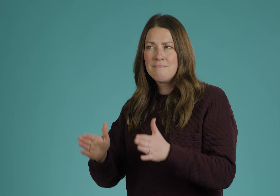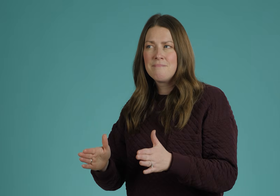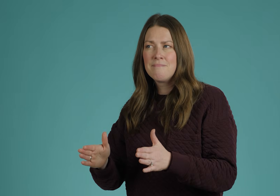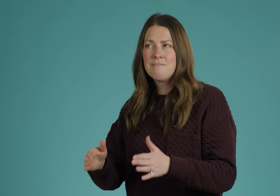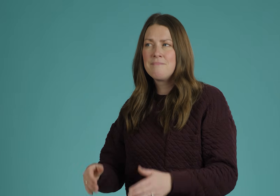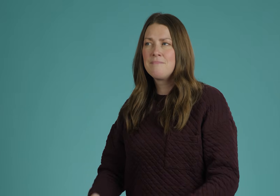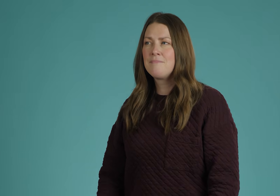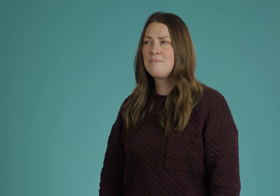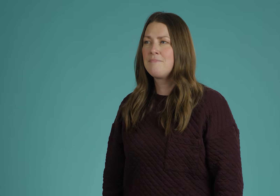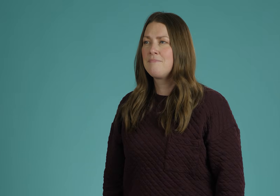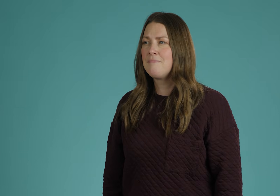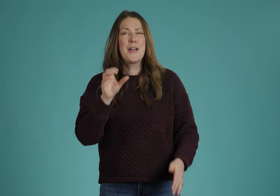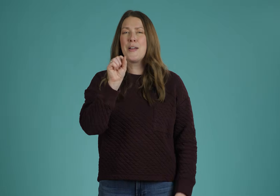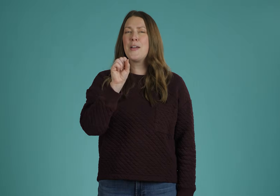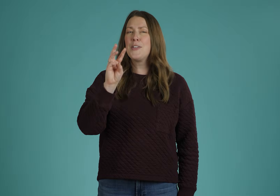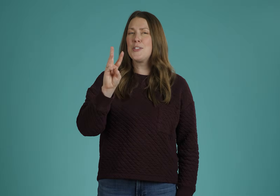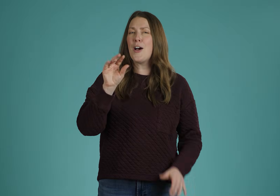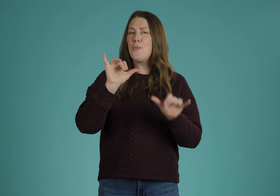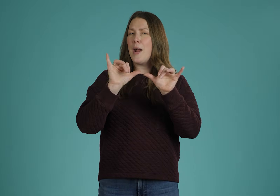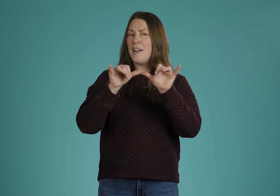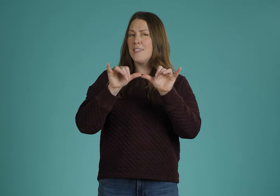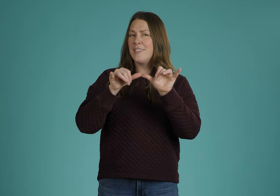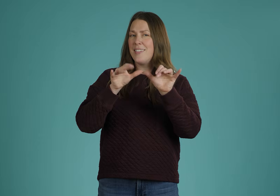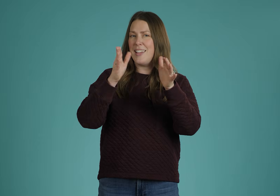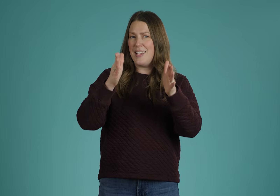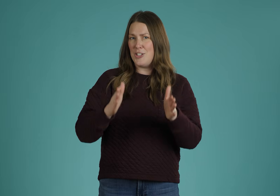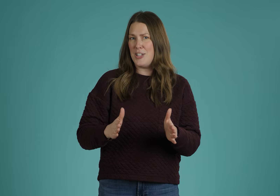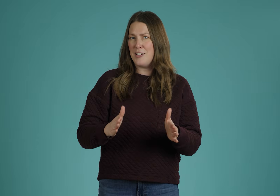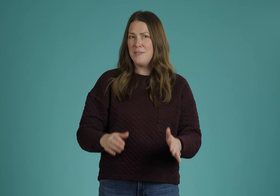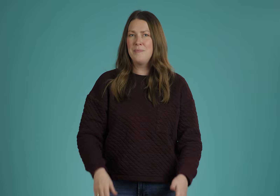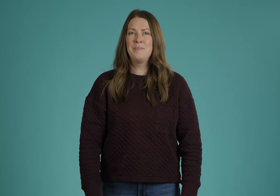and engineer. Software engineer.